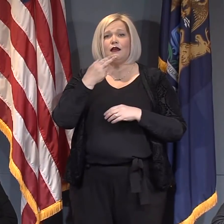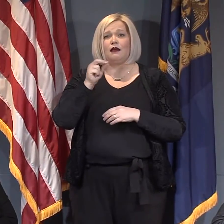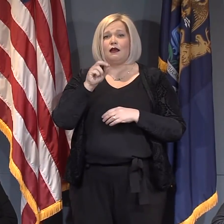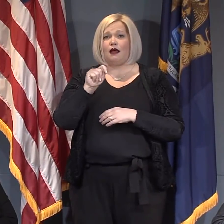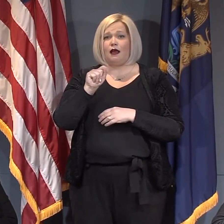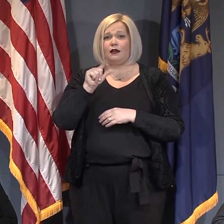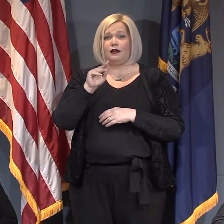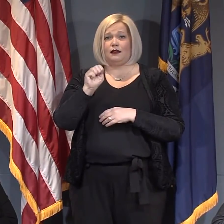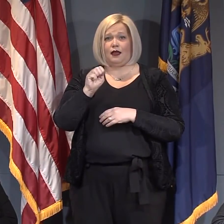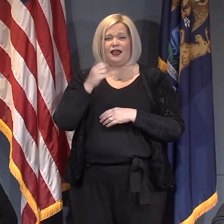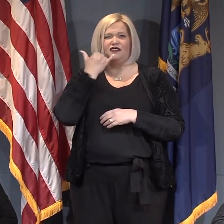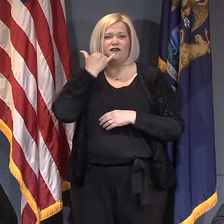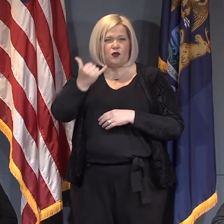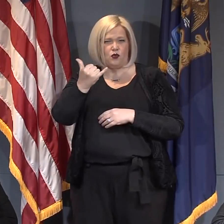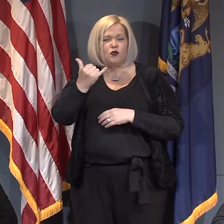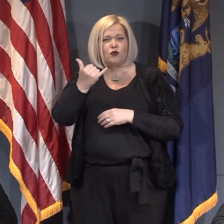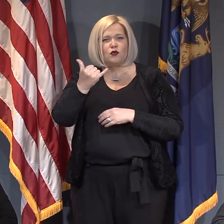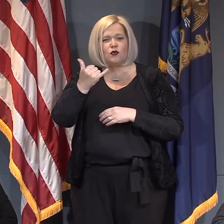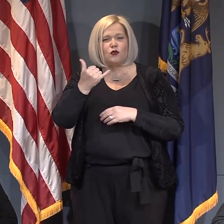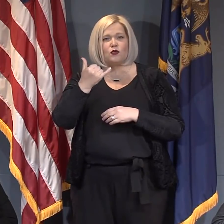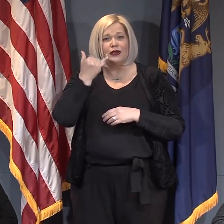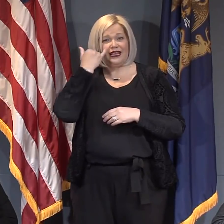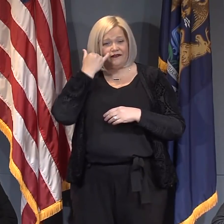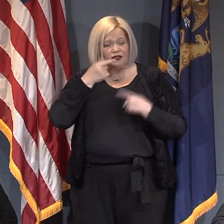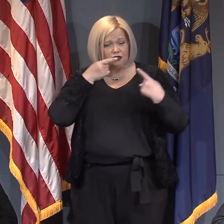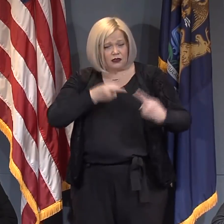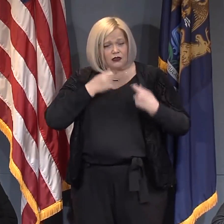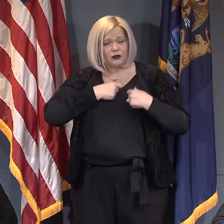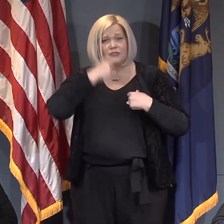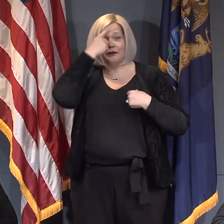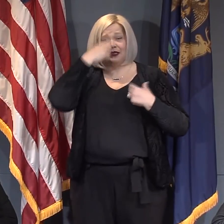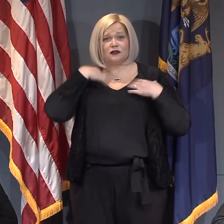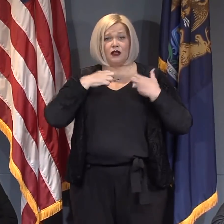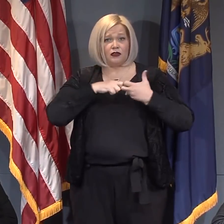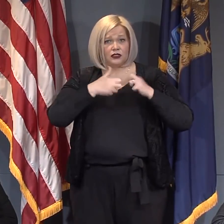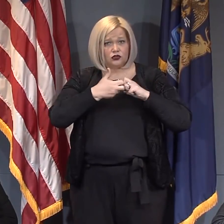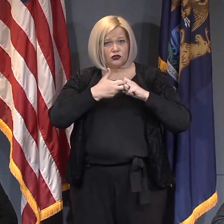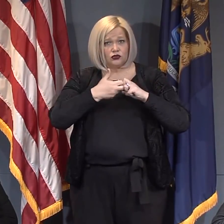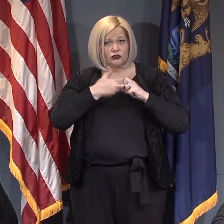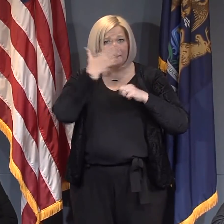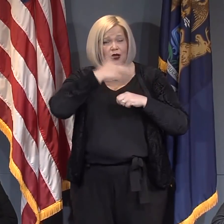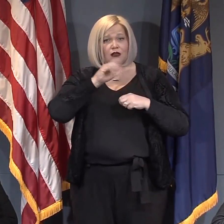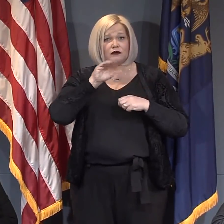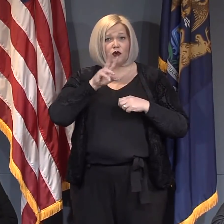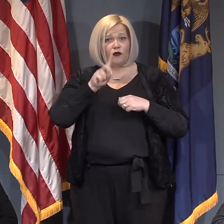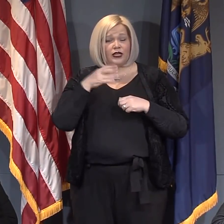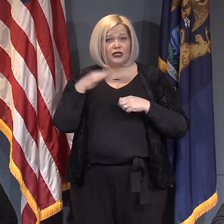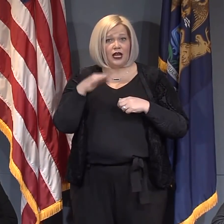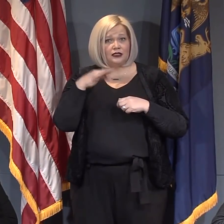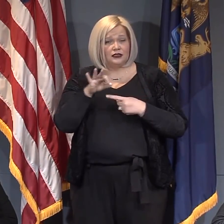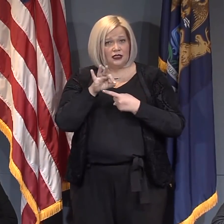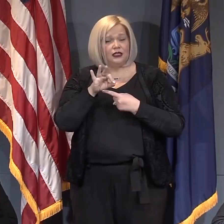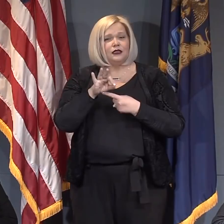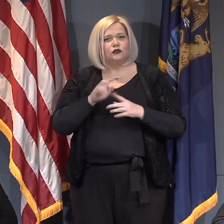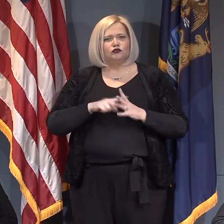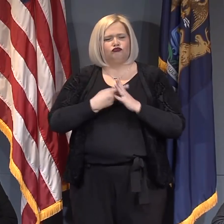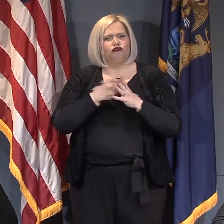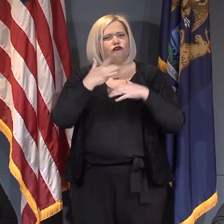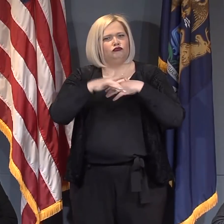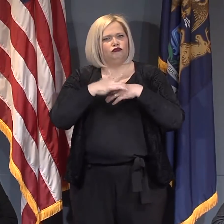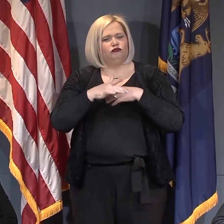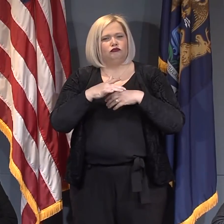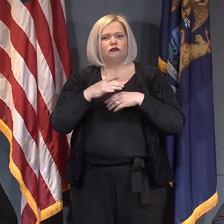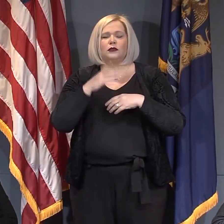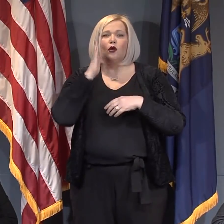Michiganders whose mental health has been impacted by this COVID-19 crisis. The hotline will operate 7 days a week